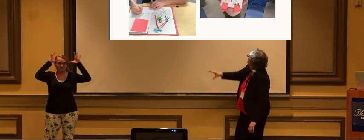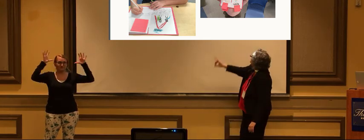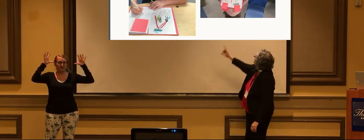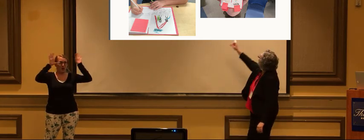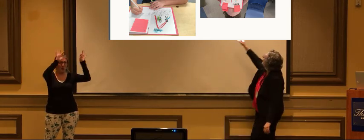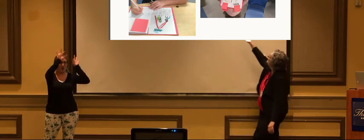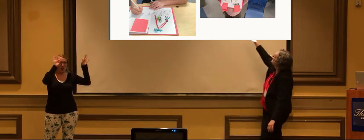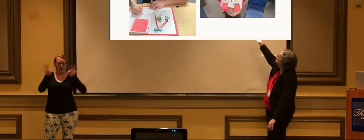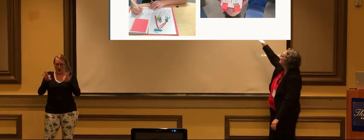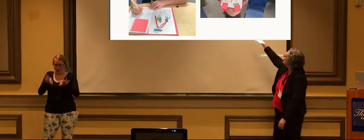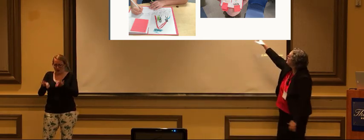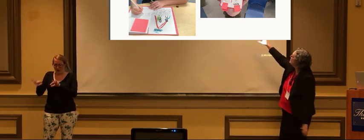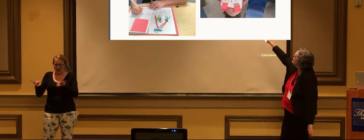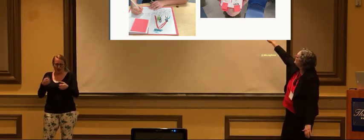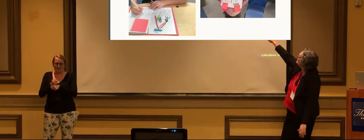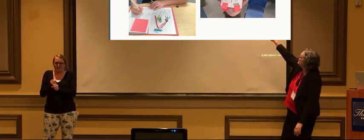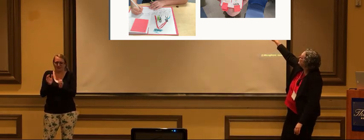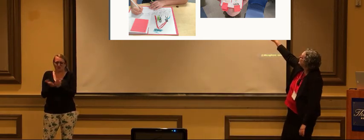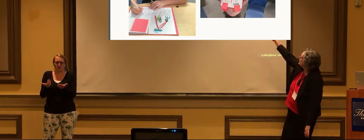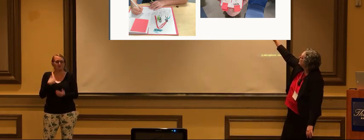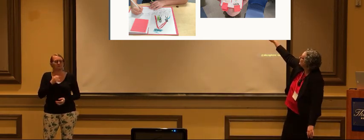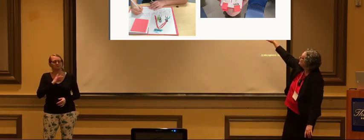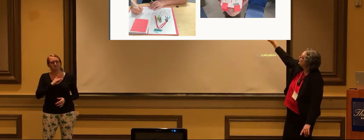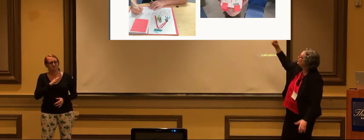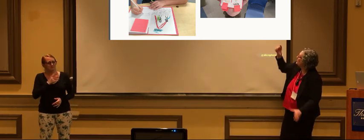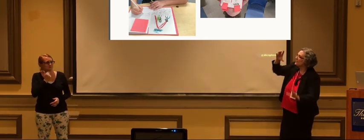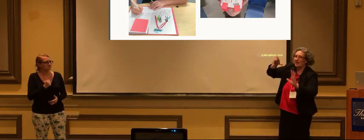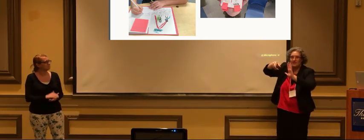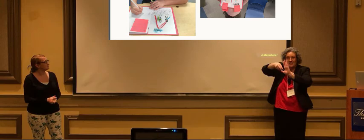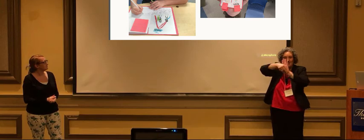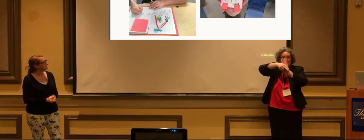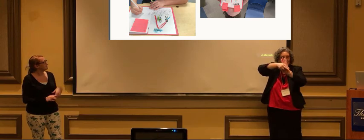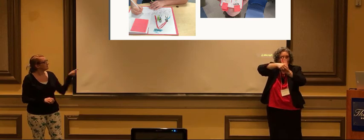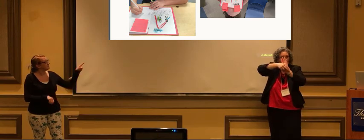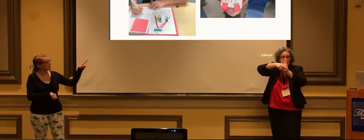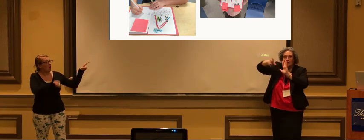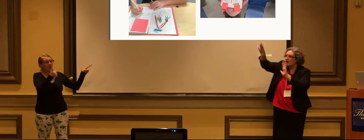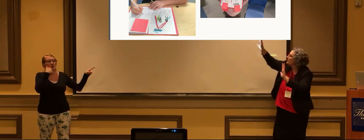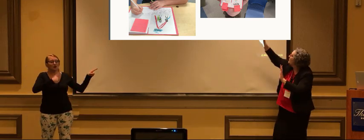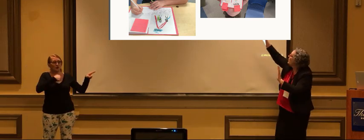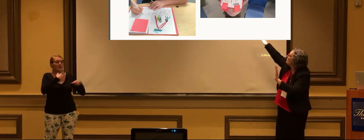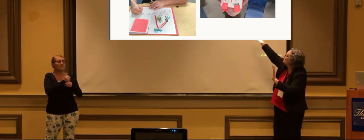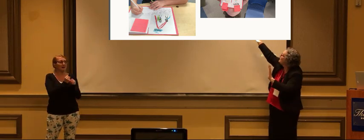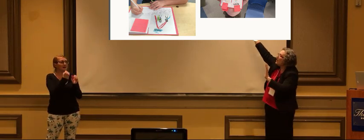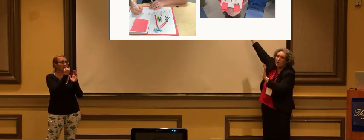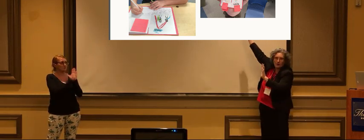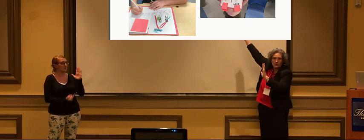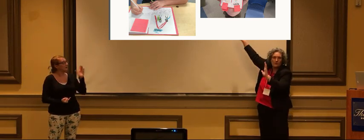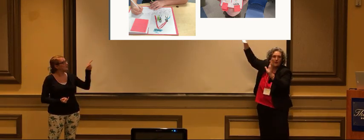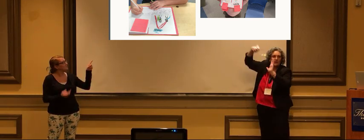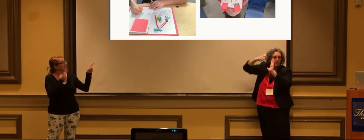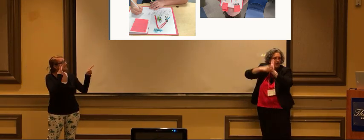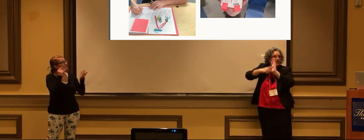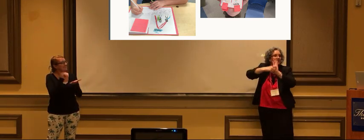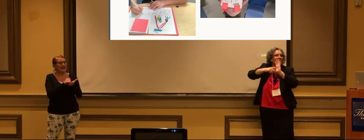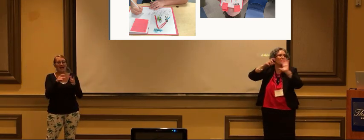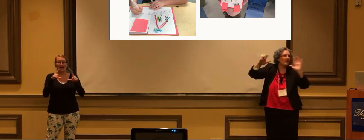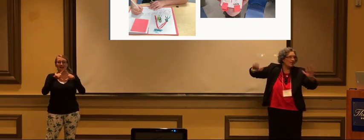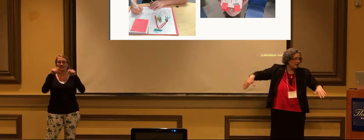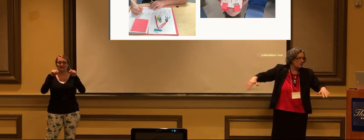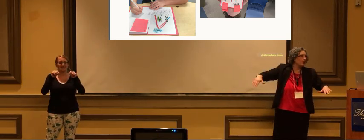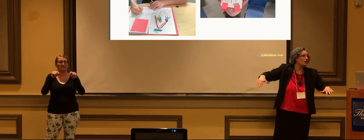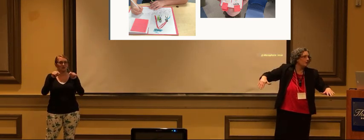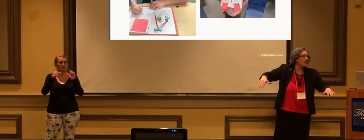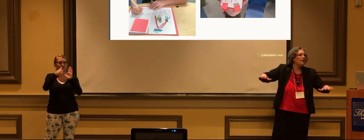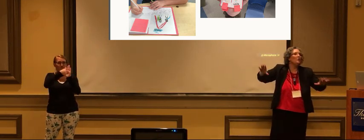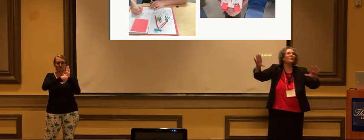amazing. And here's another little student that she worked on illustrations. And see the sticky notes there? Those are the final writing that she